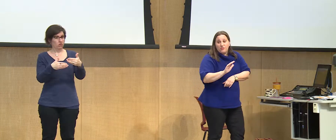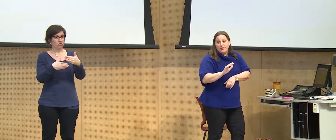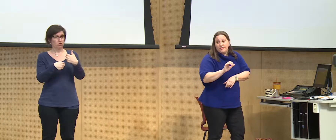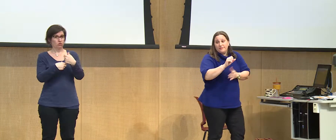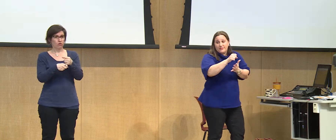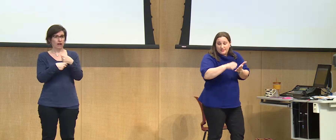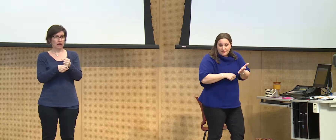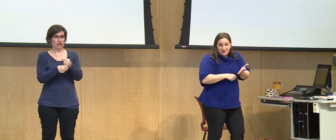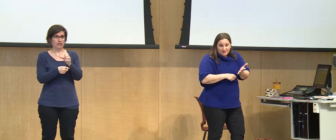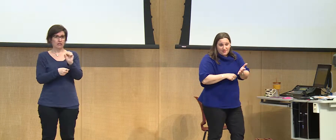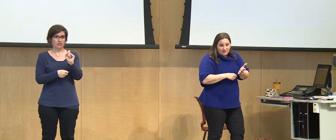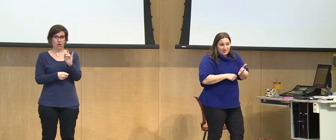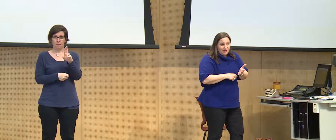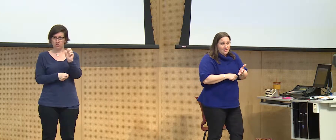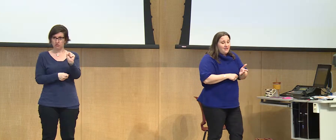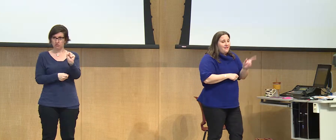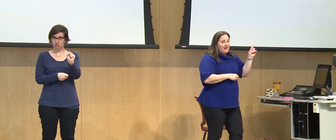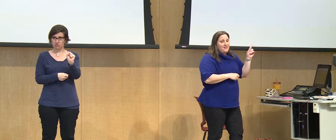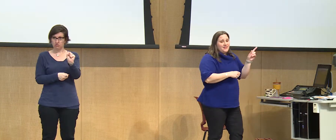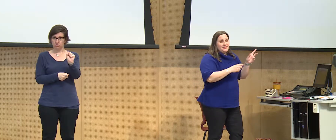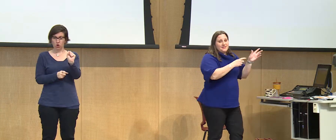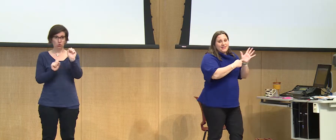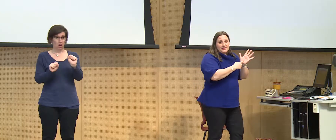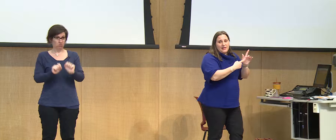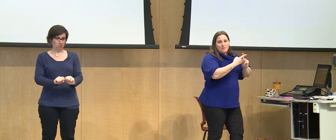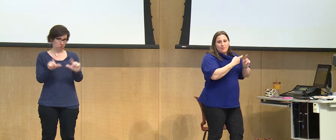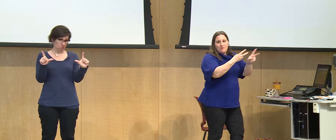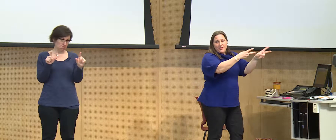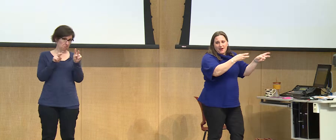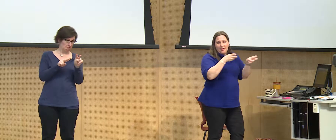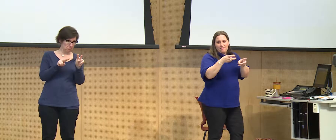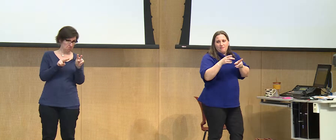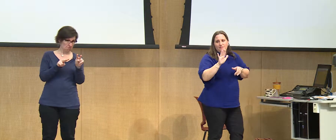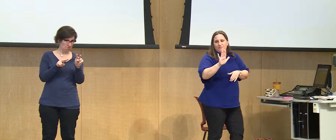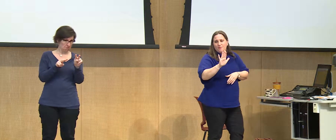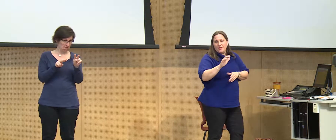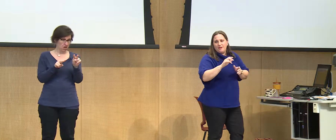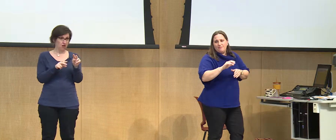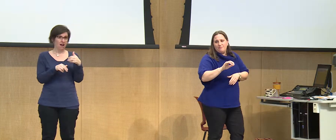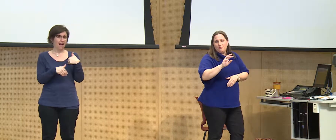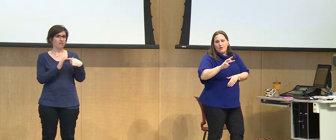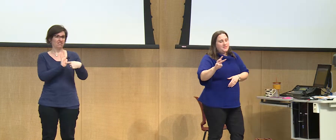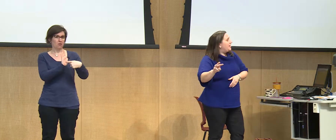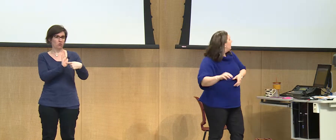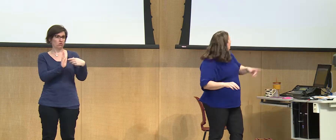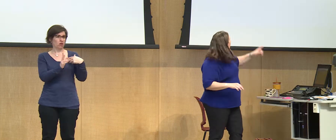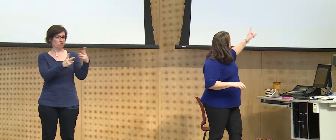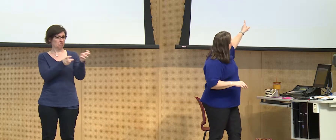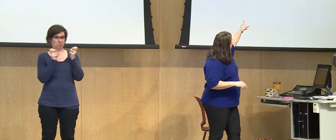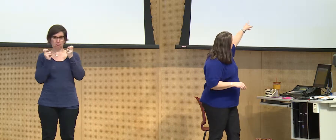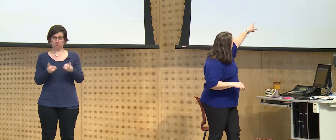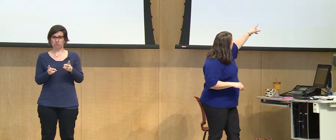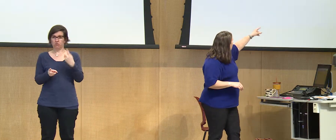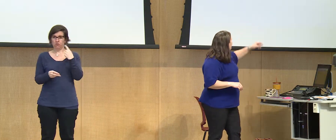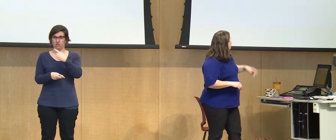your syllabus. And this is an example that from their website. So,